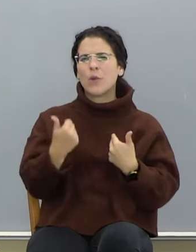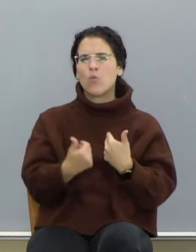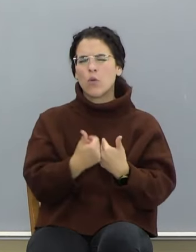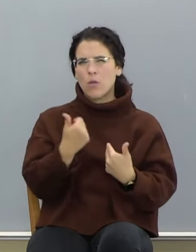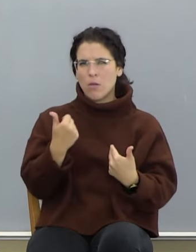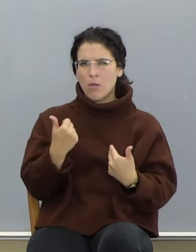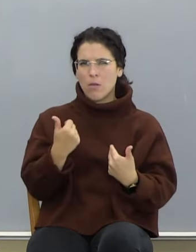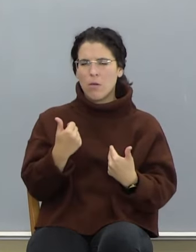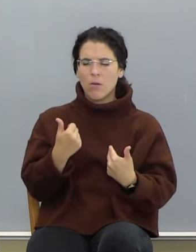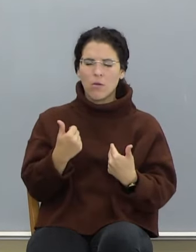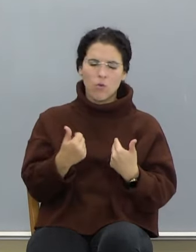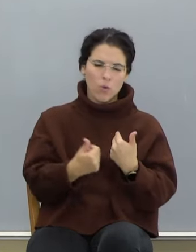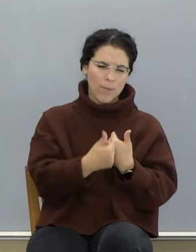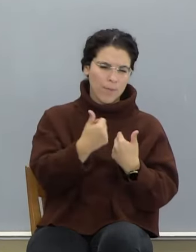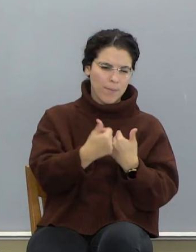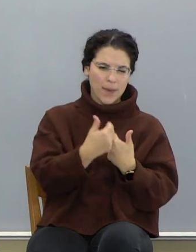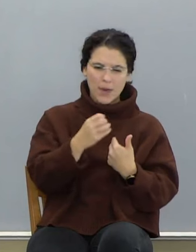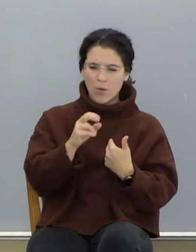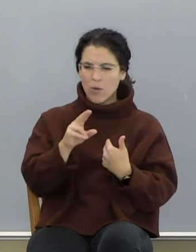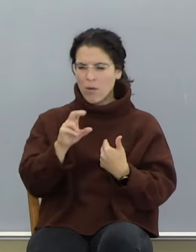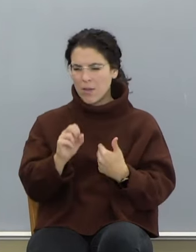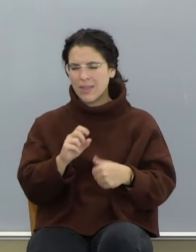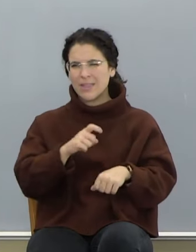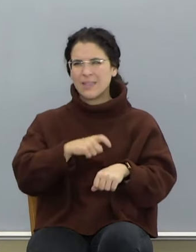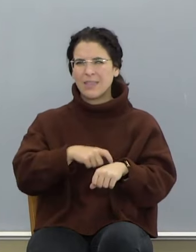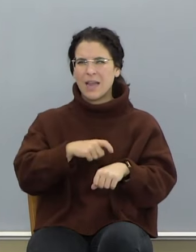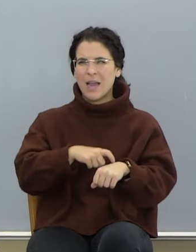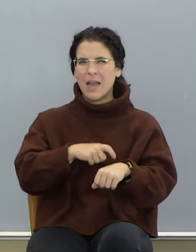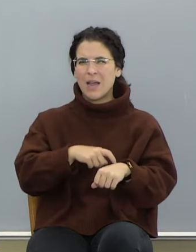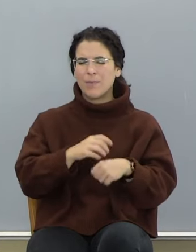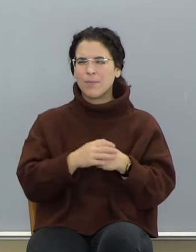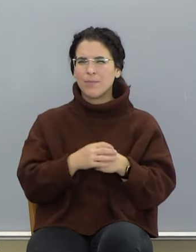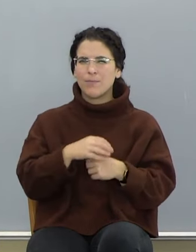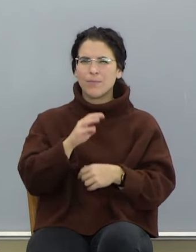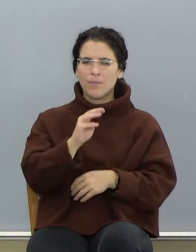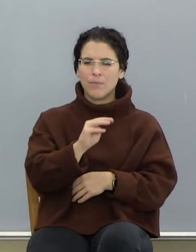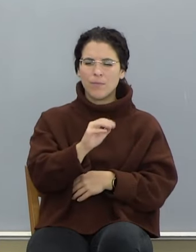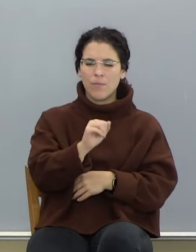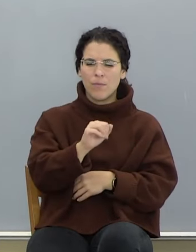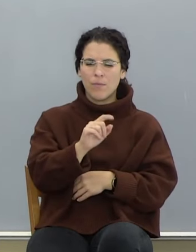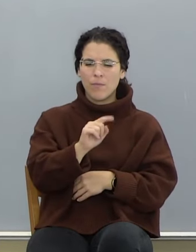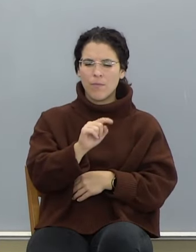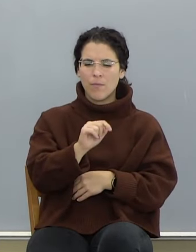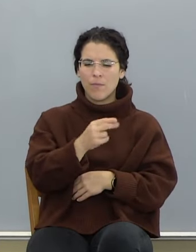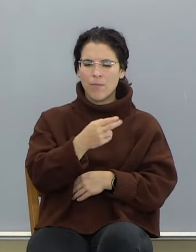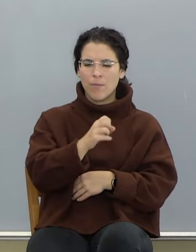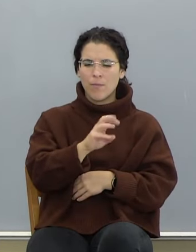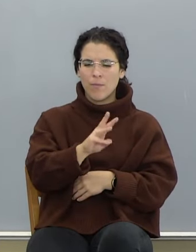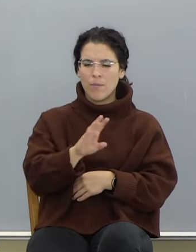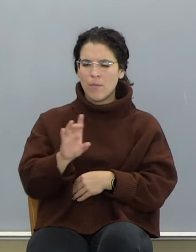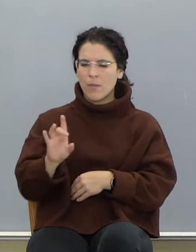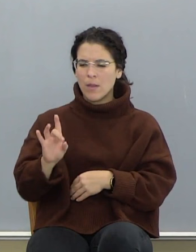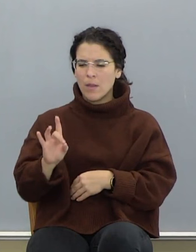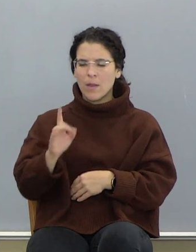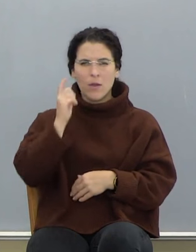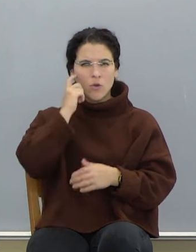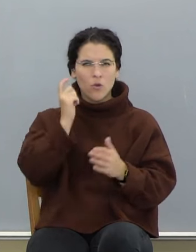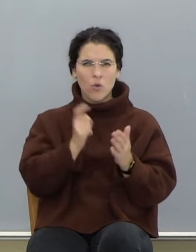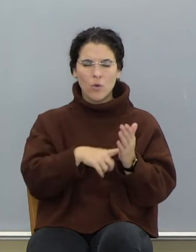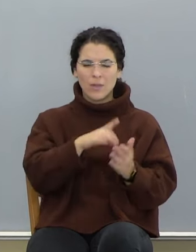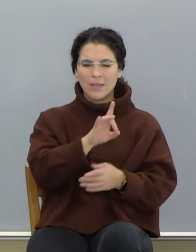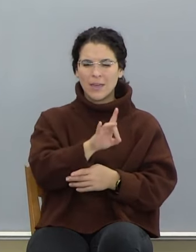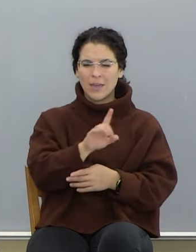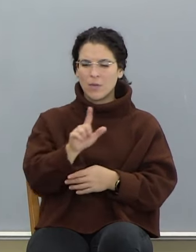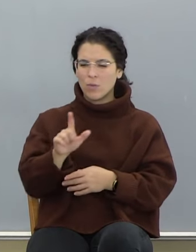a perilous time. In Matthew chapter 8, notice there at verse 28, and